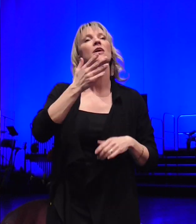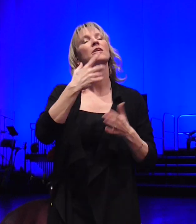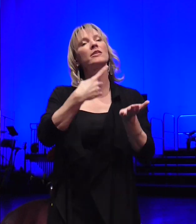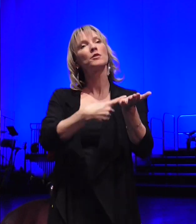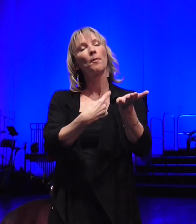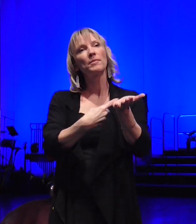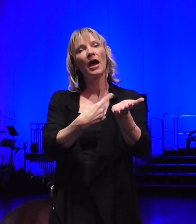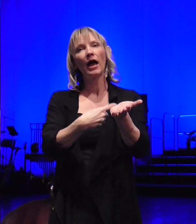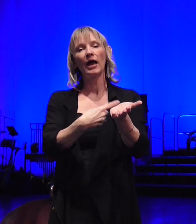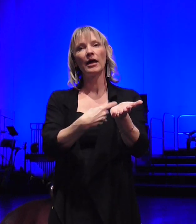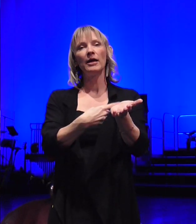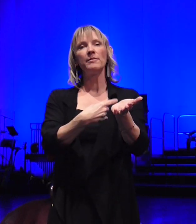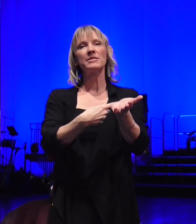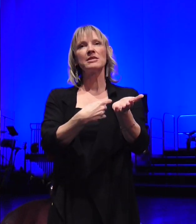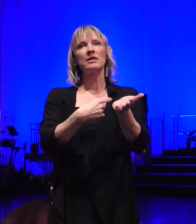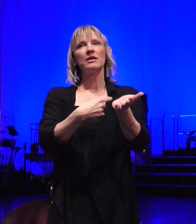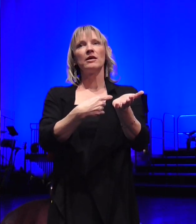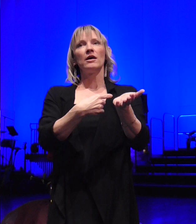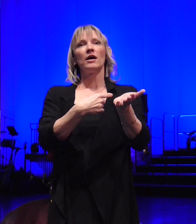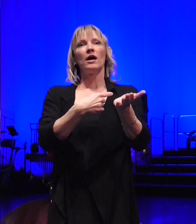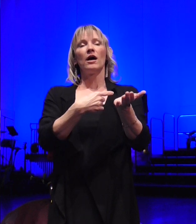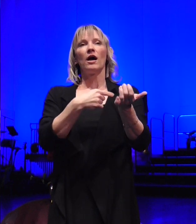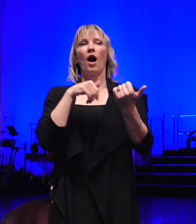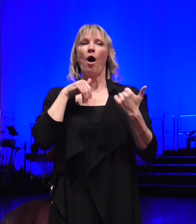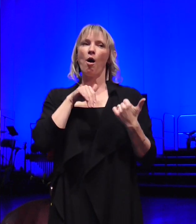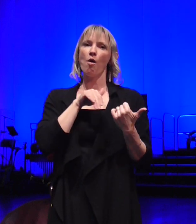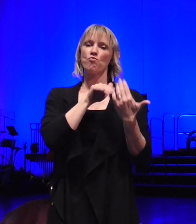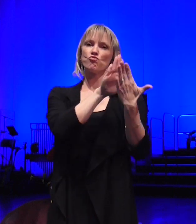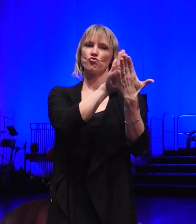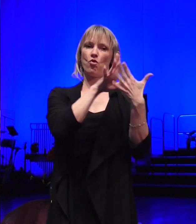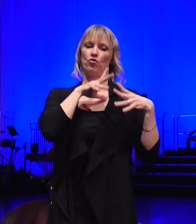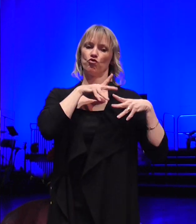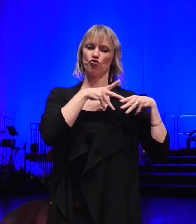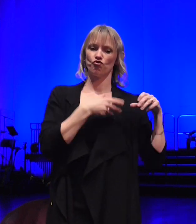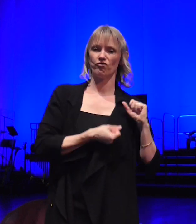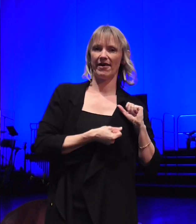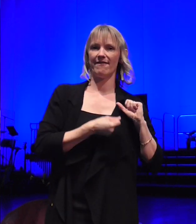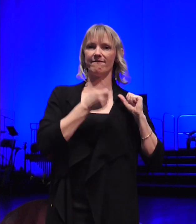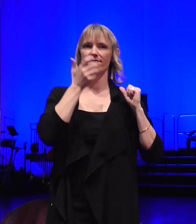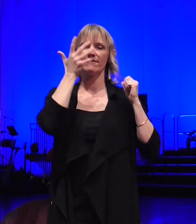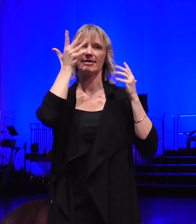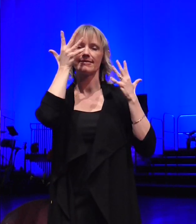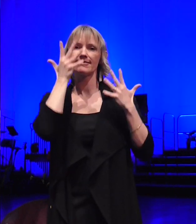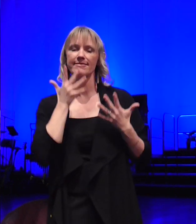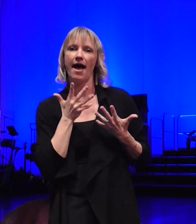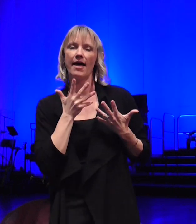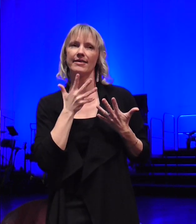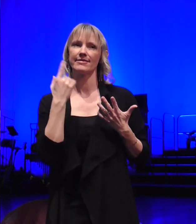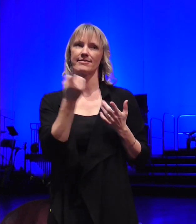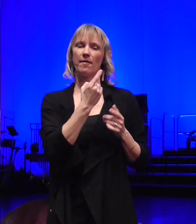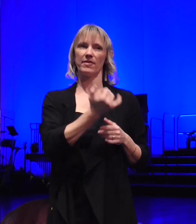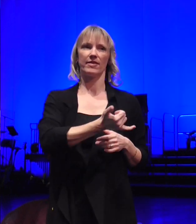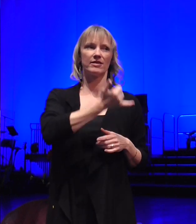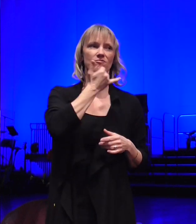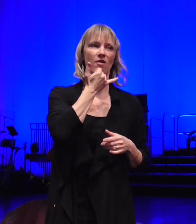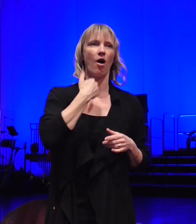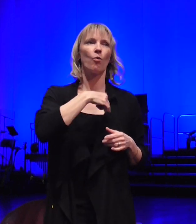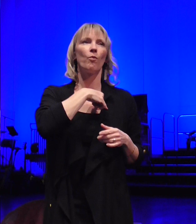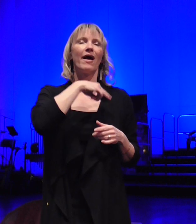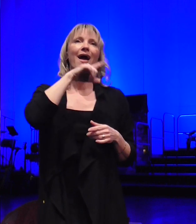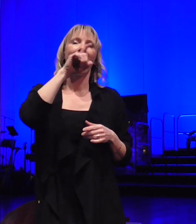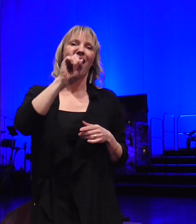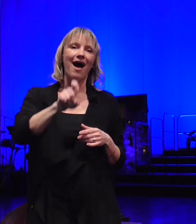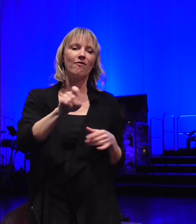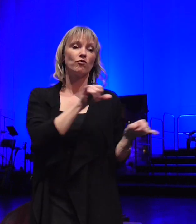sometimes to approach great grief or sadness or something that's wrong, we have